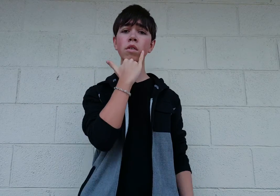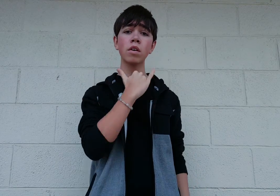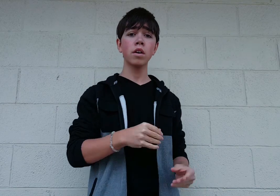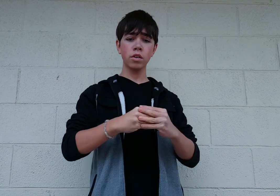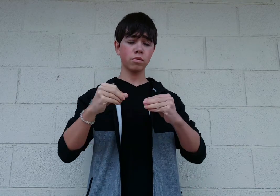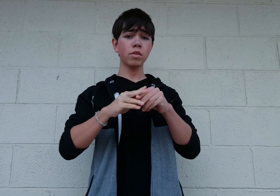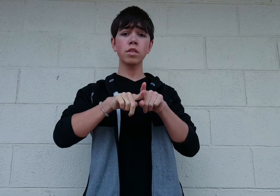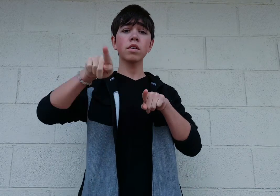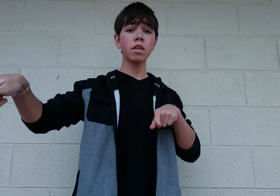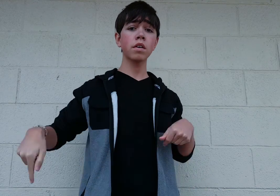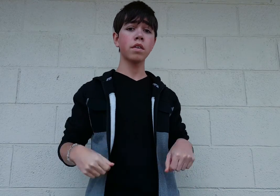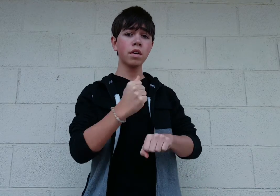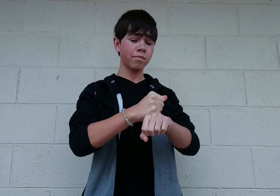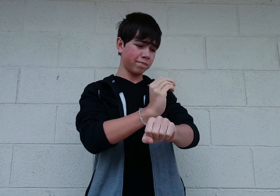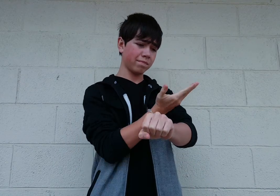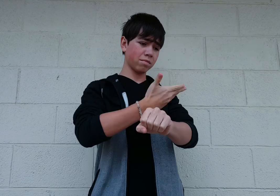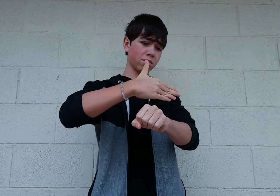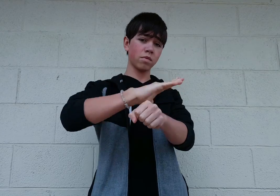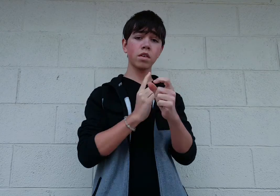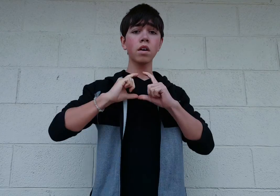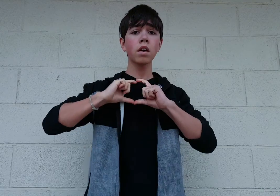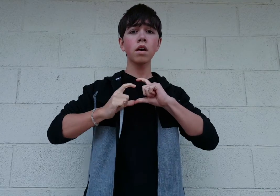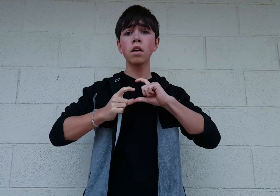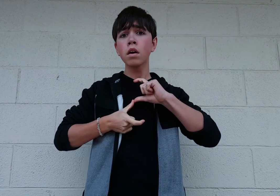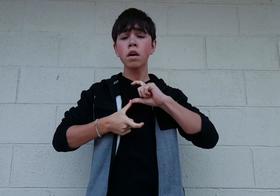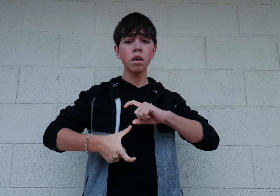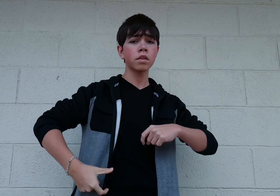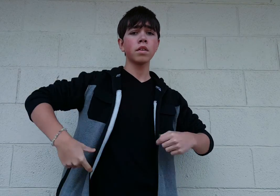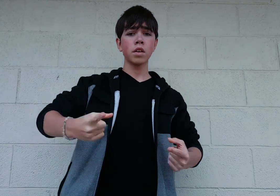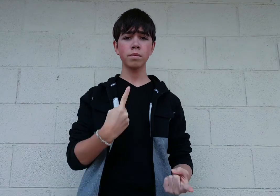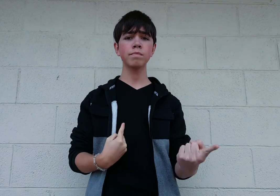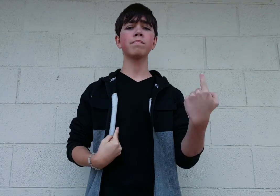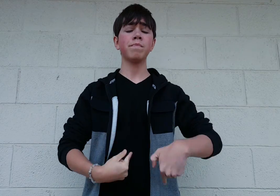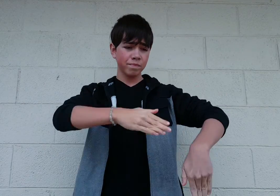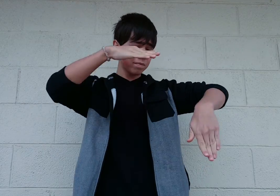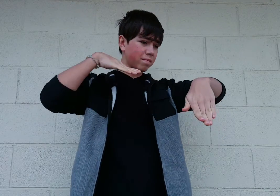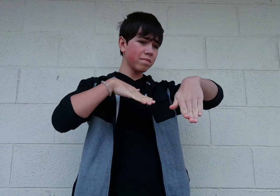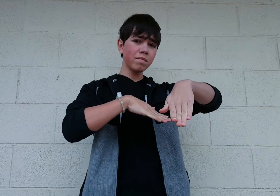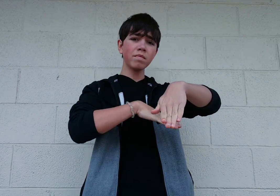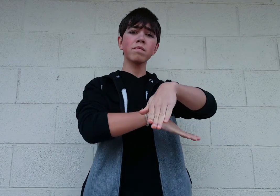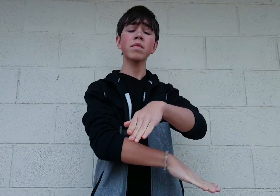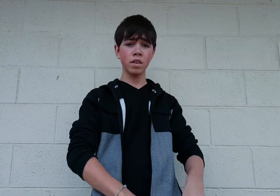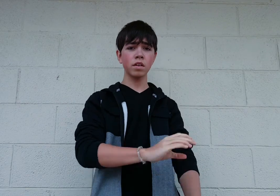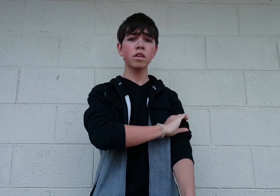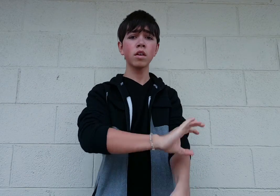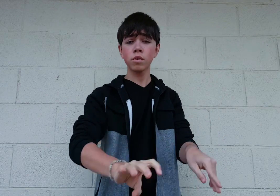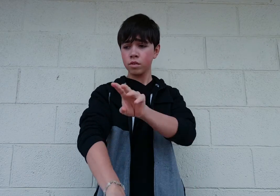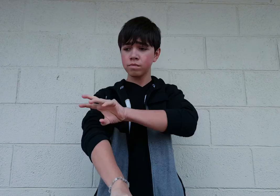The stories are off Heavy metal broke my heart Come on, come on and let me in Bruises on your